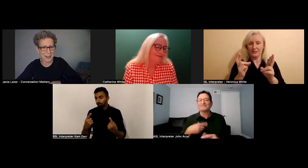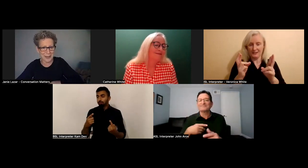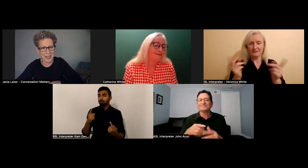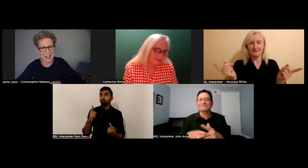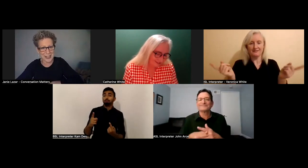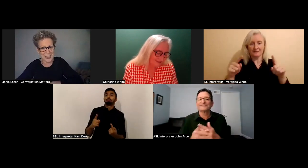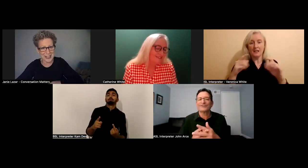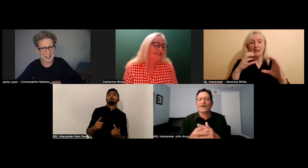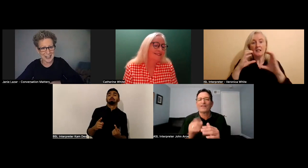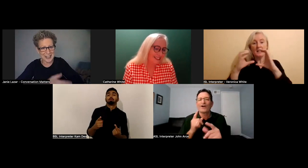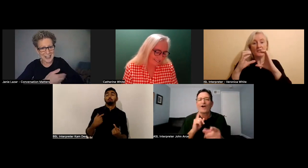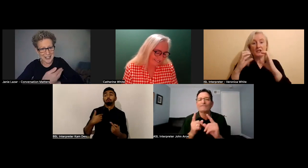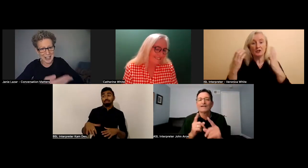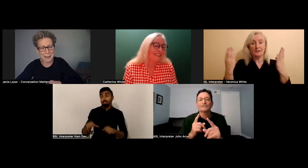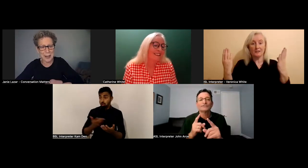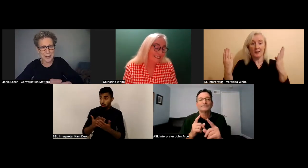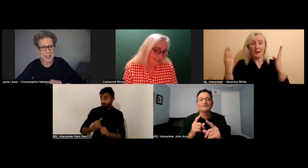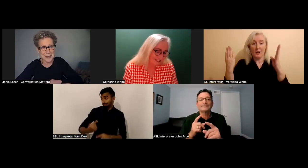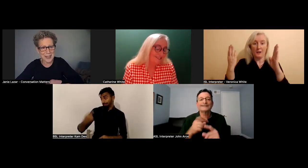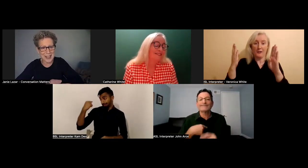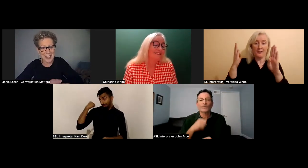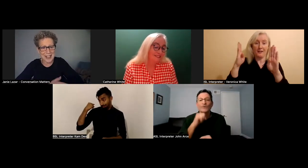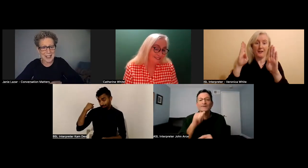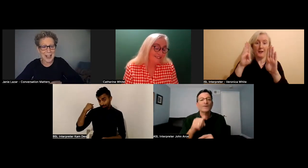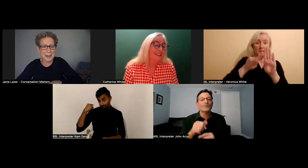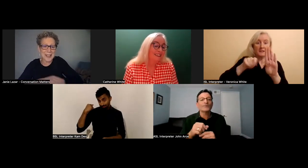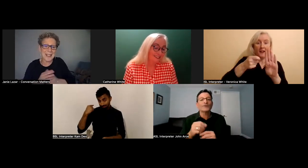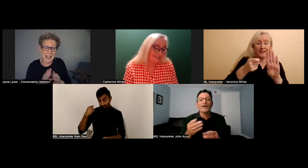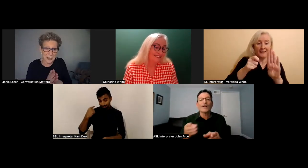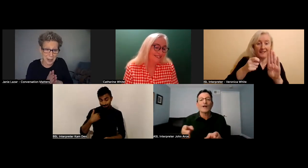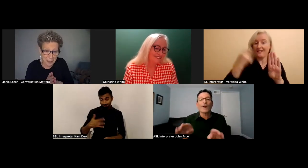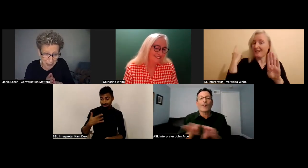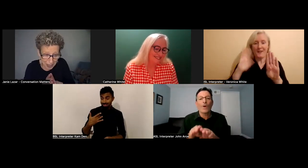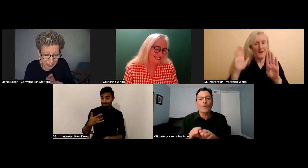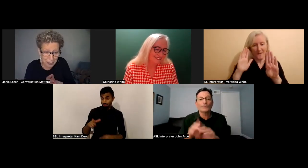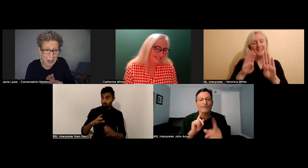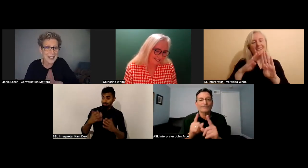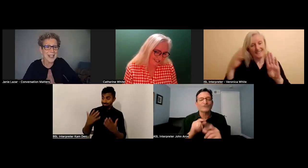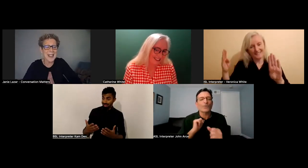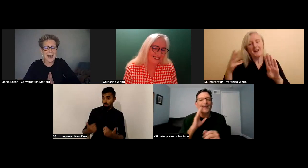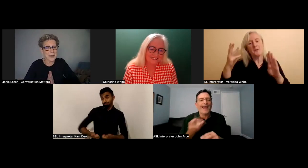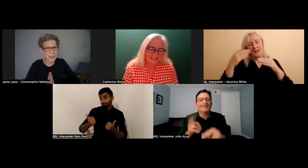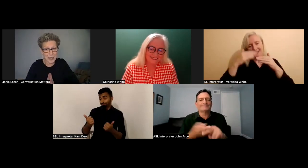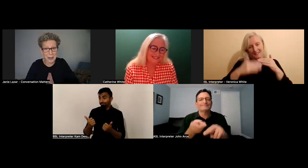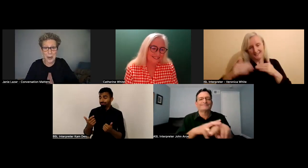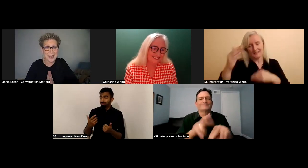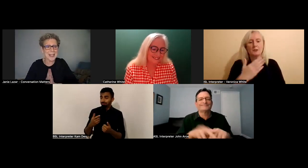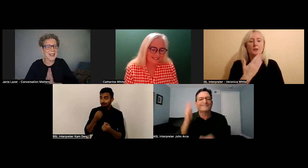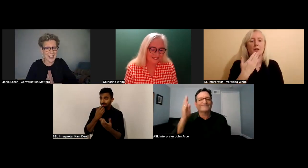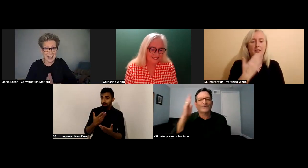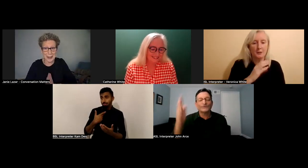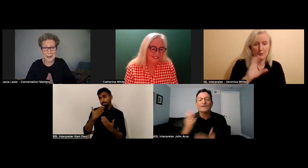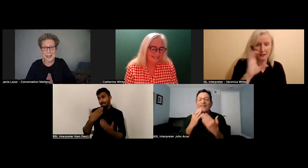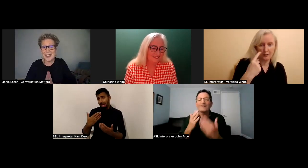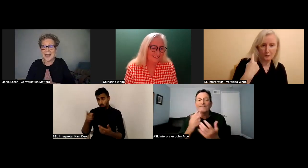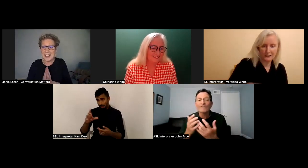that conversation, it grows. So I will say thank you very much, Catherine White. Veronica White,